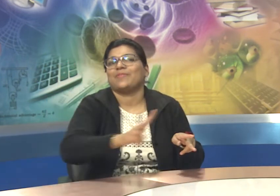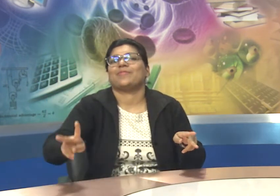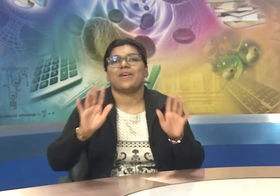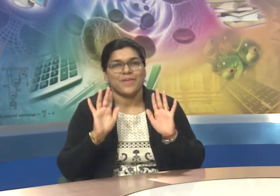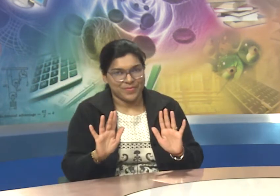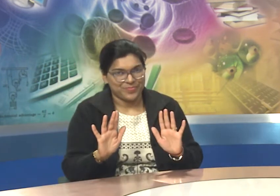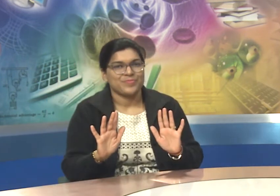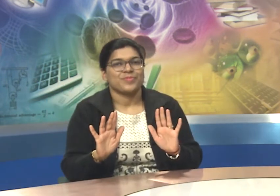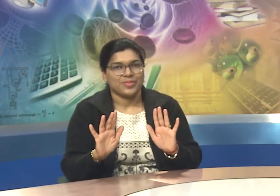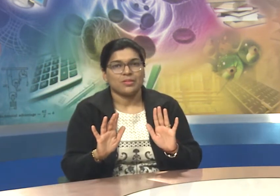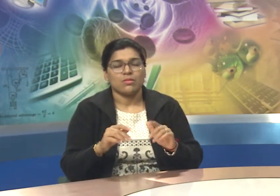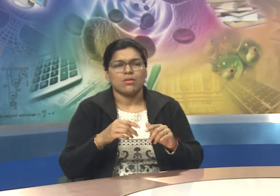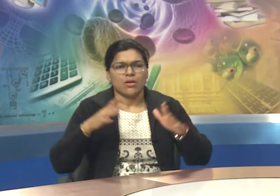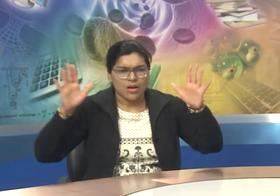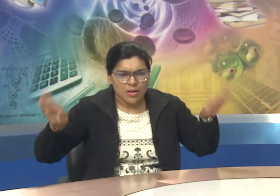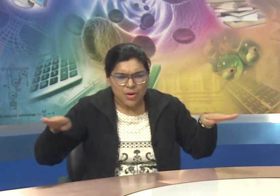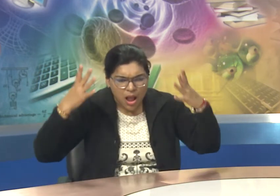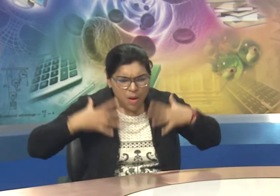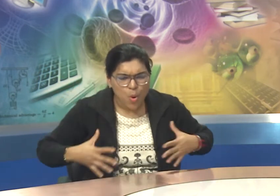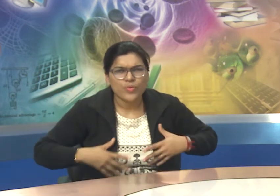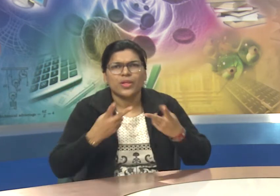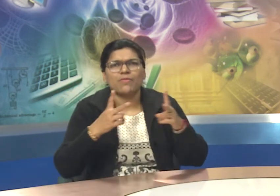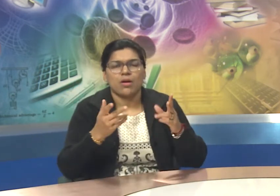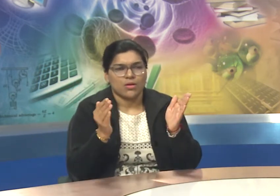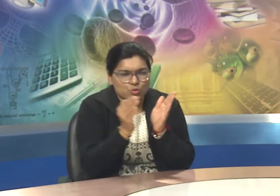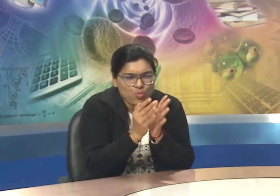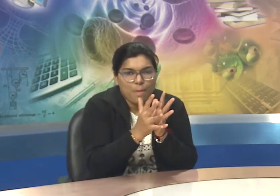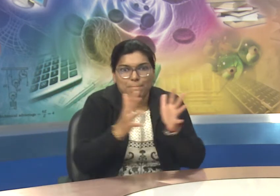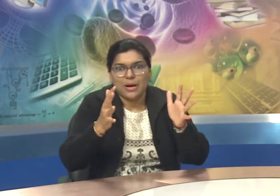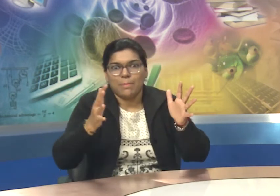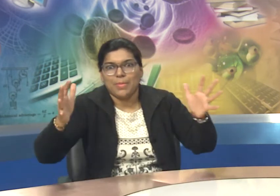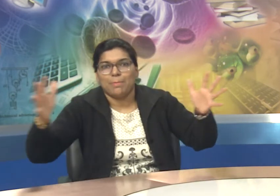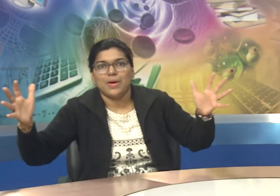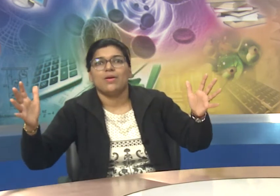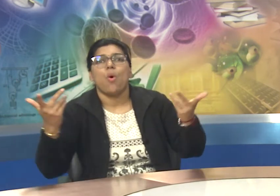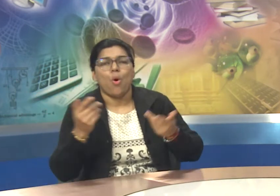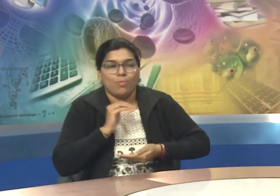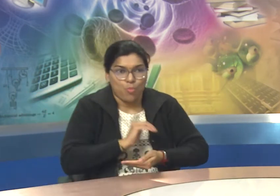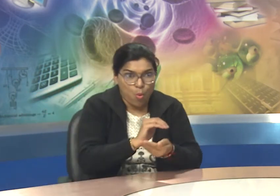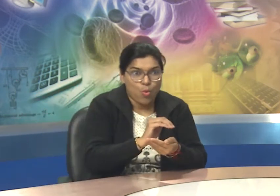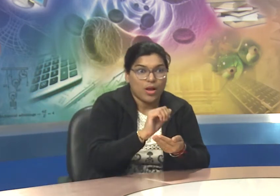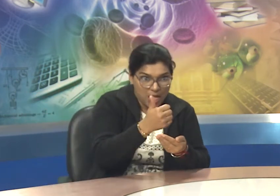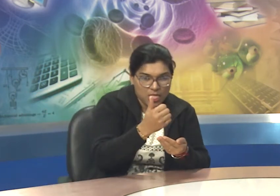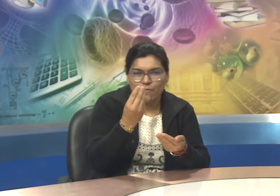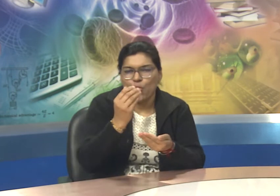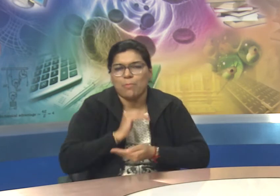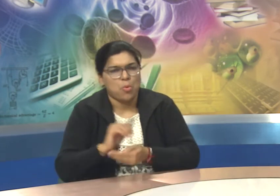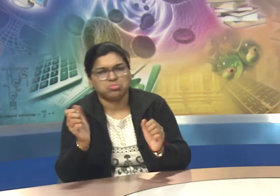forms which they are very different from one another